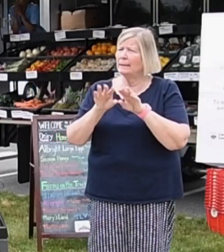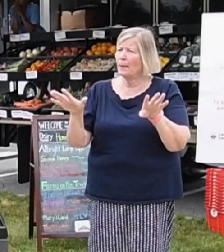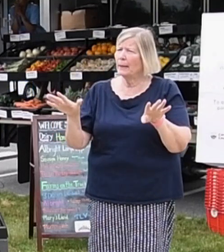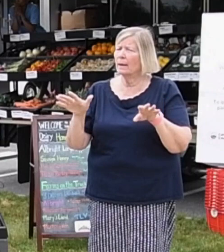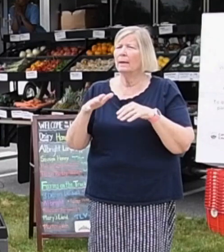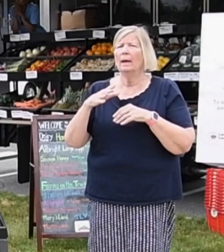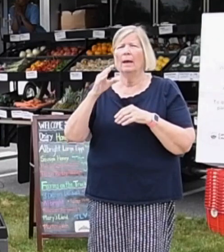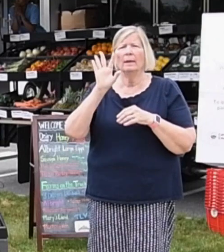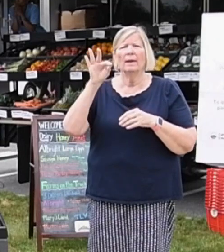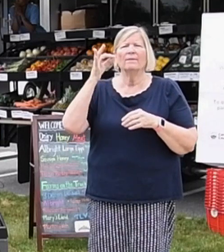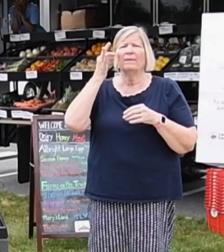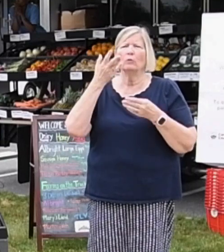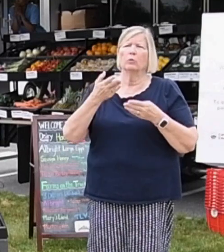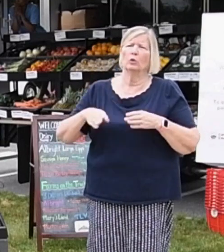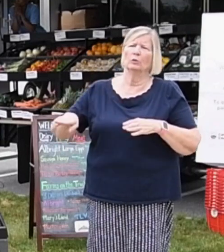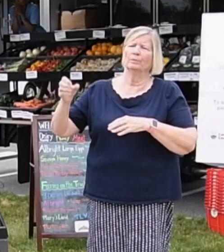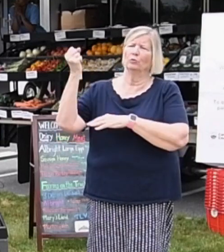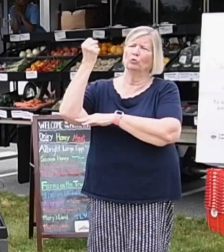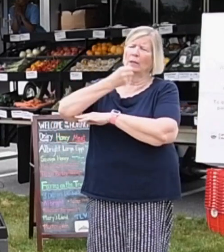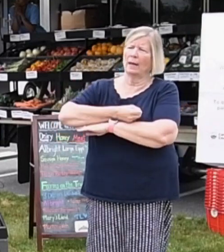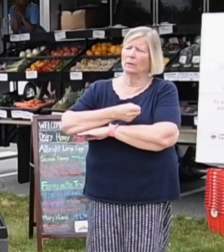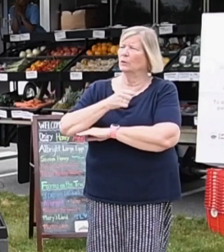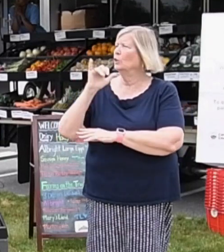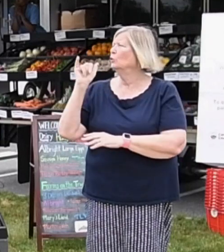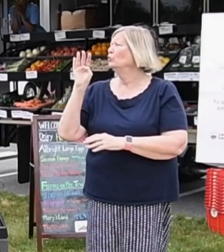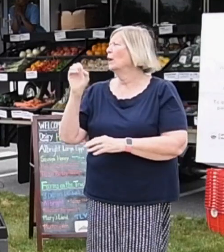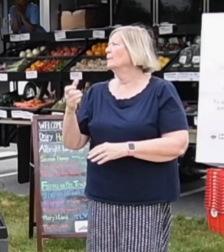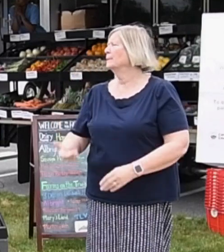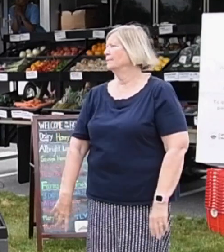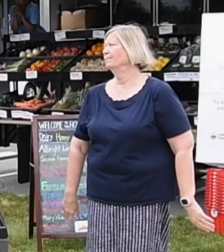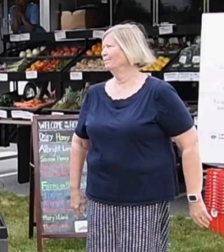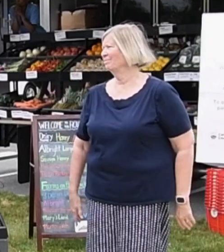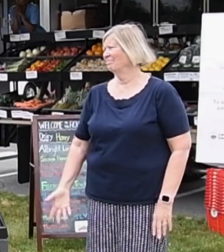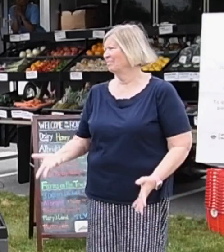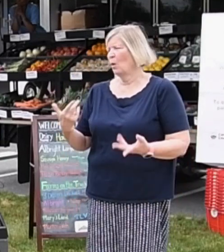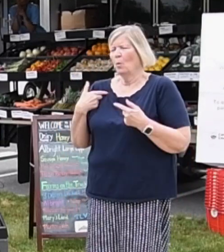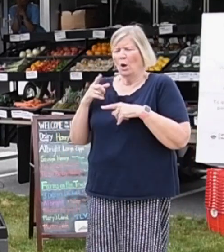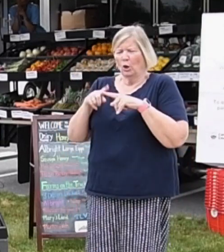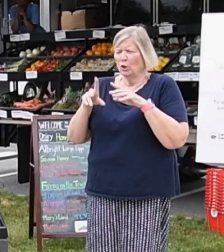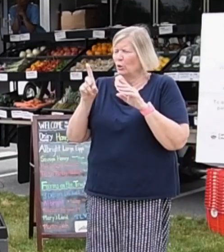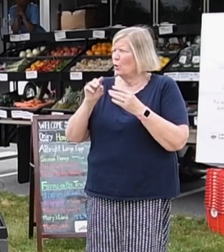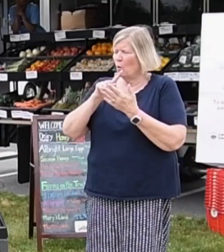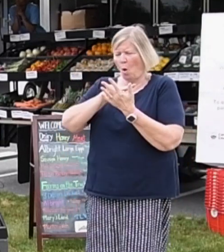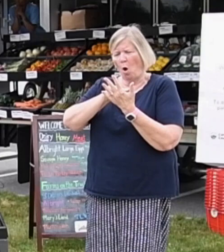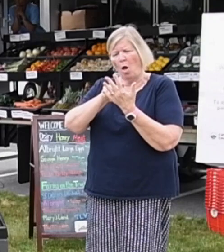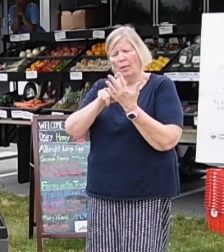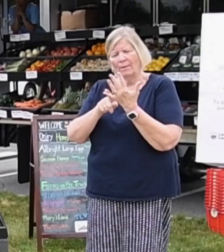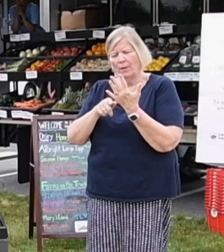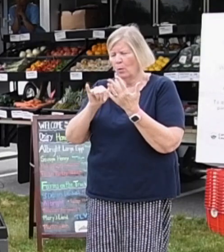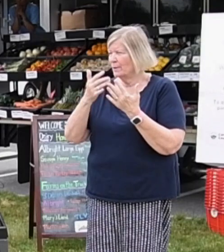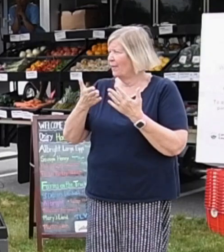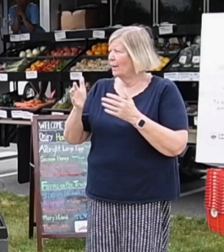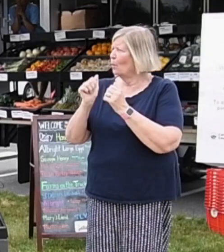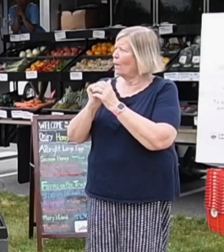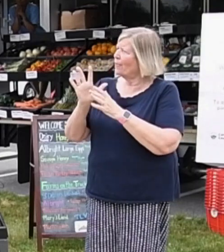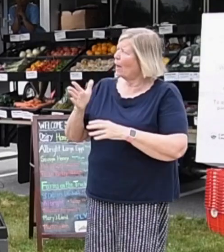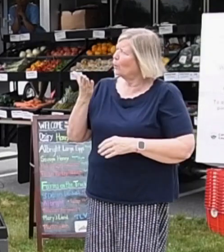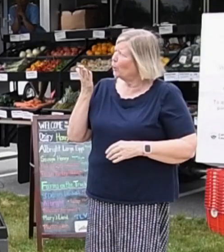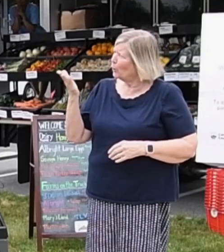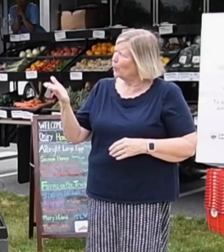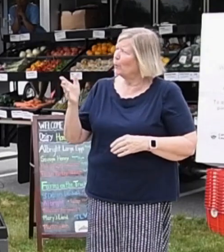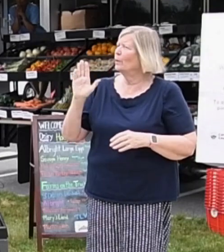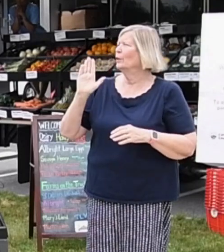the federal shutdown. James, we could not have done any of that without you,